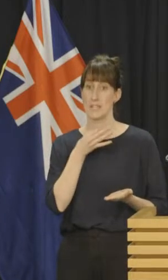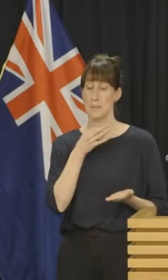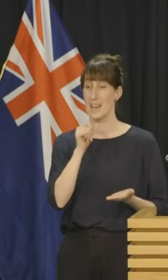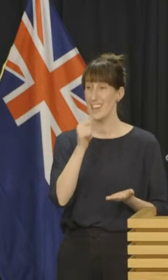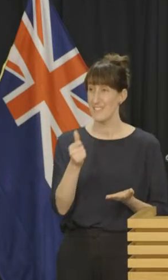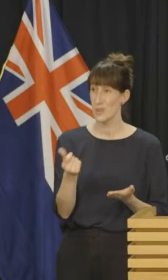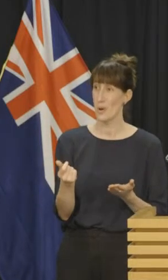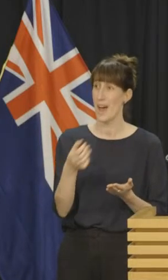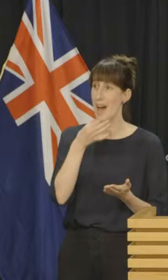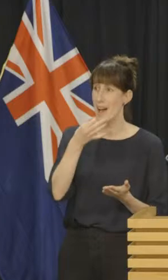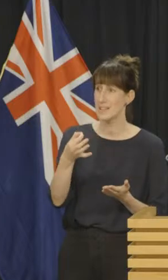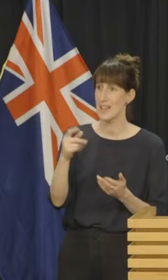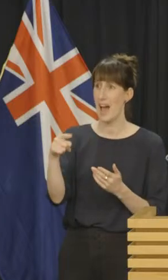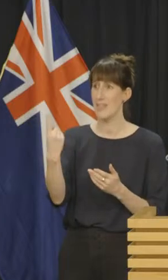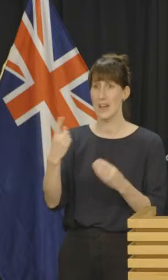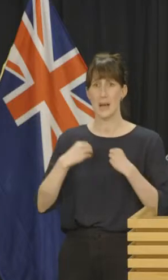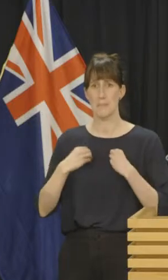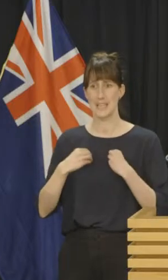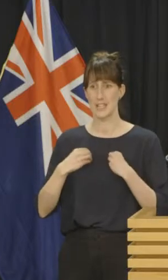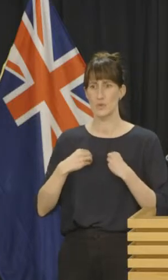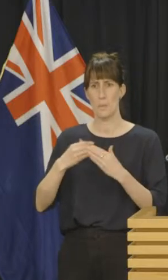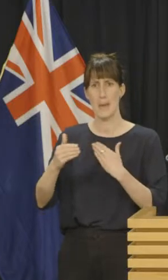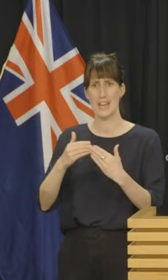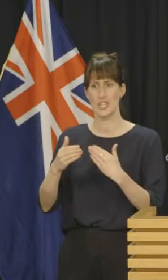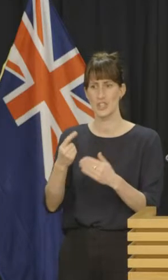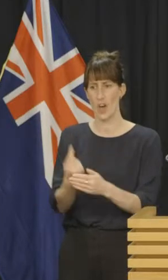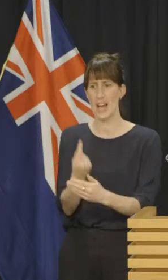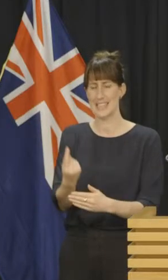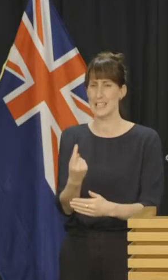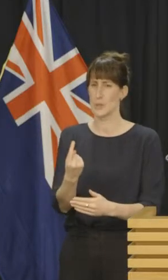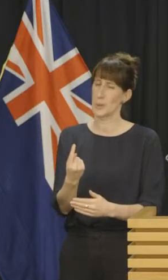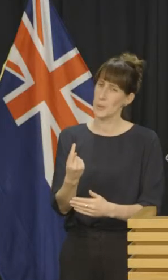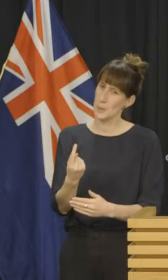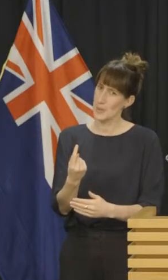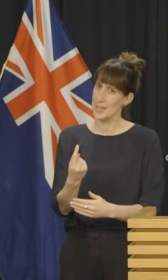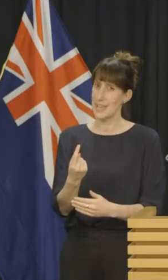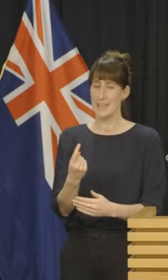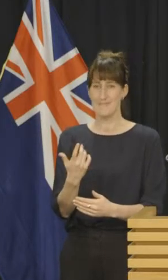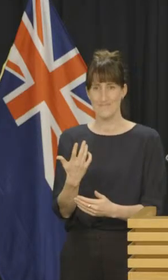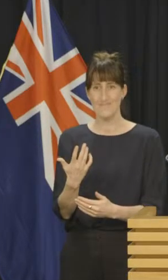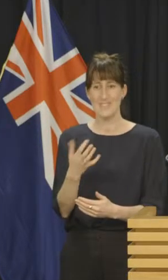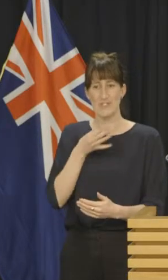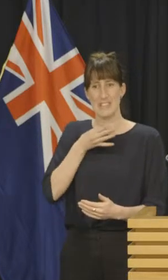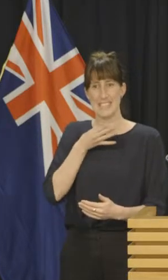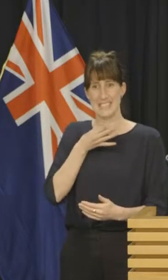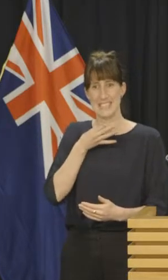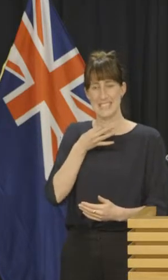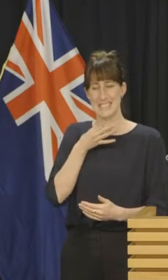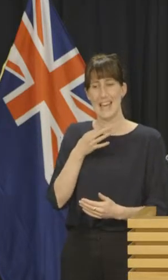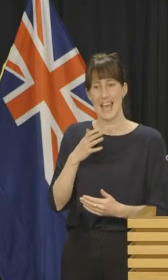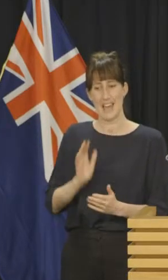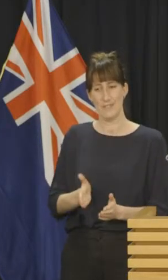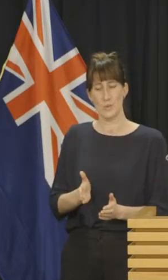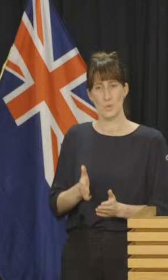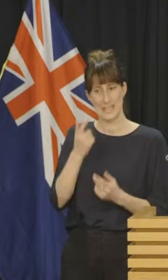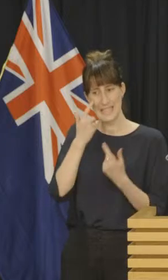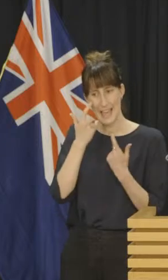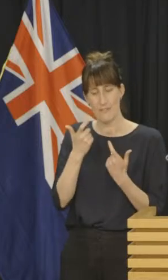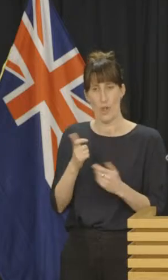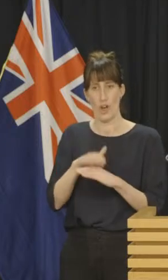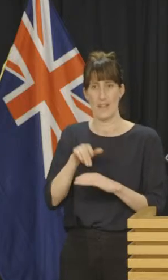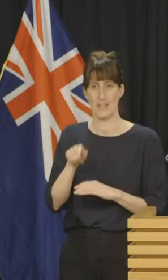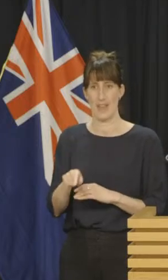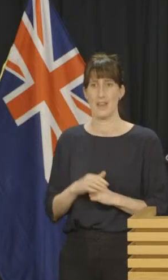as you bring more people in, you have to look at very, very carefully at how you would manage any additional risk that goes with that. So